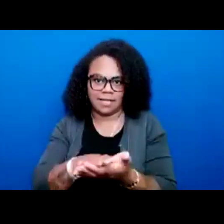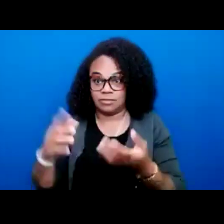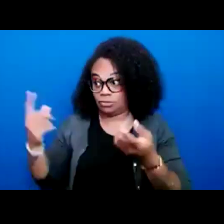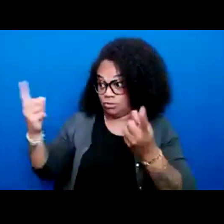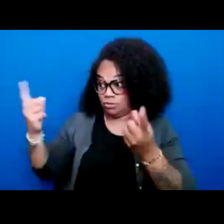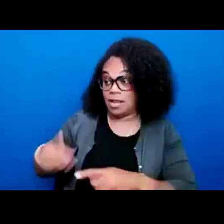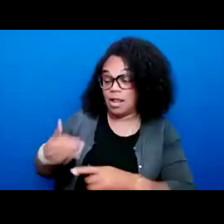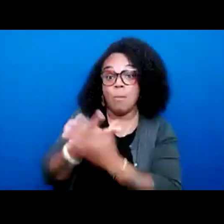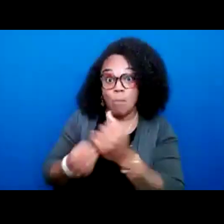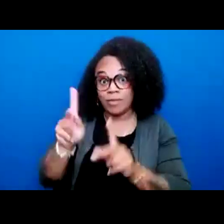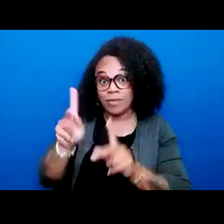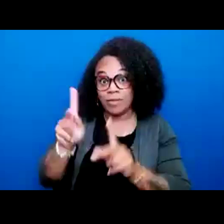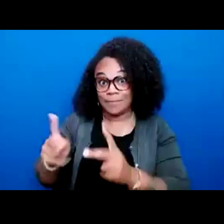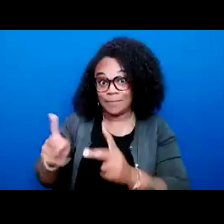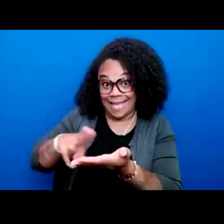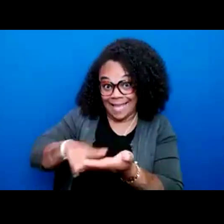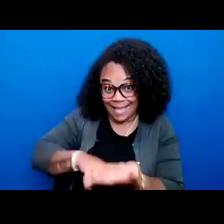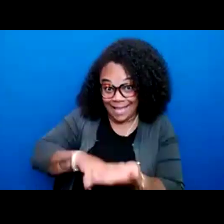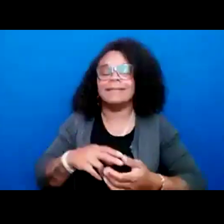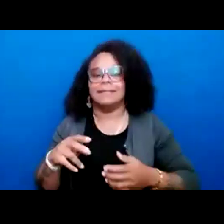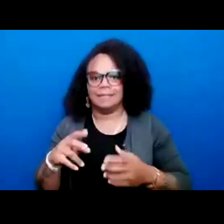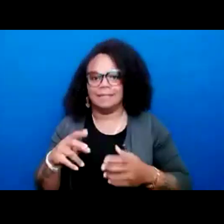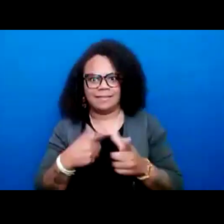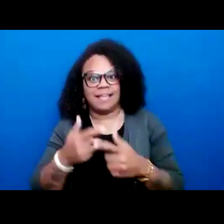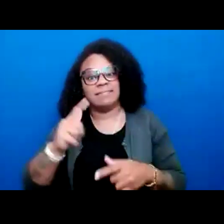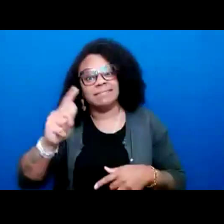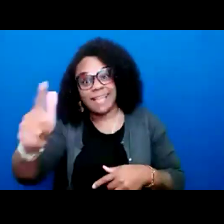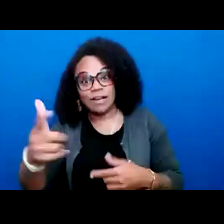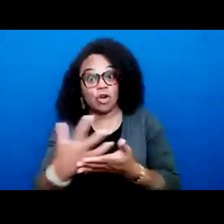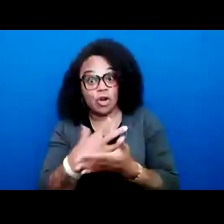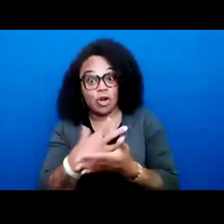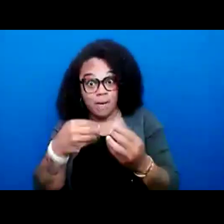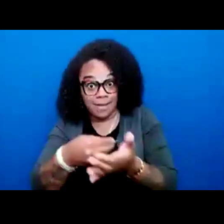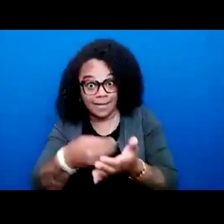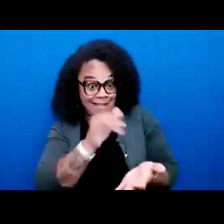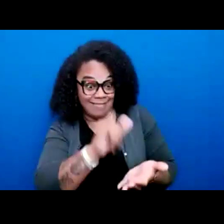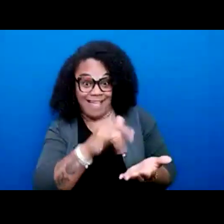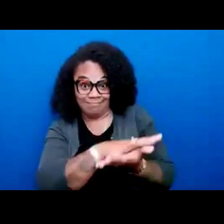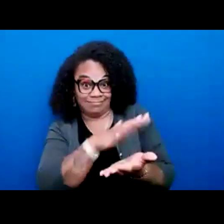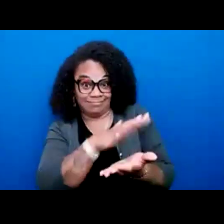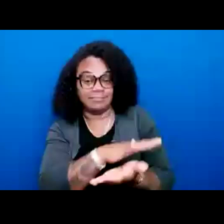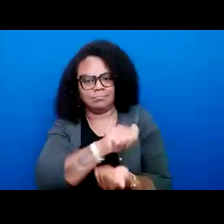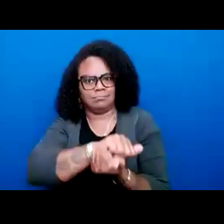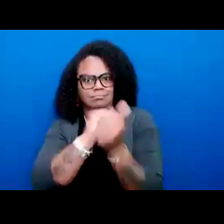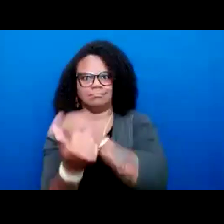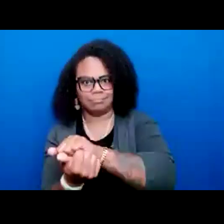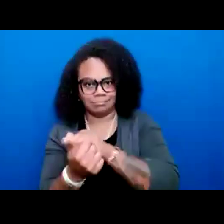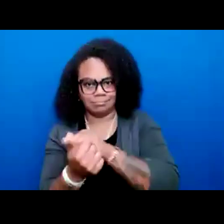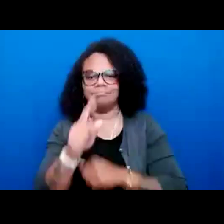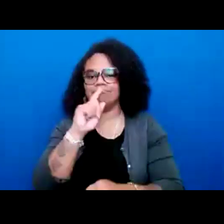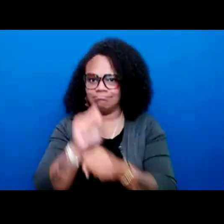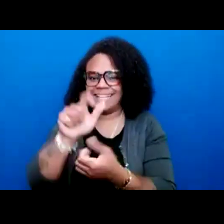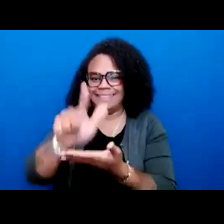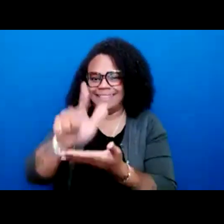bit of money and you can budget for legal services, then convert that into an